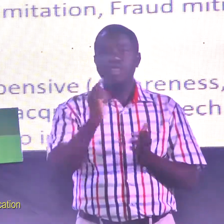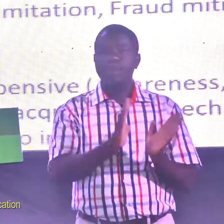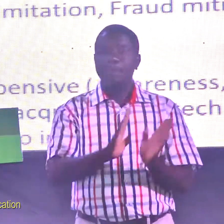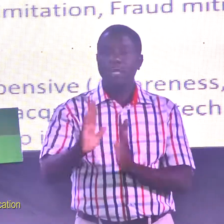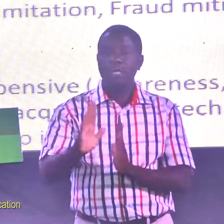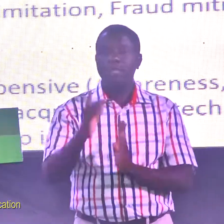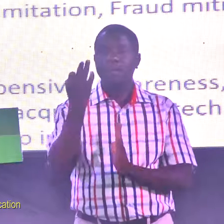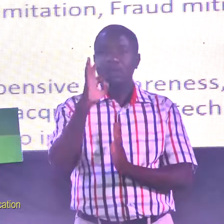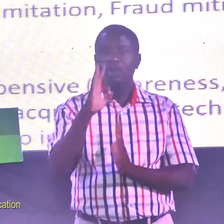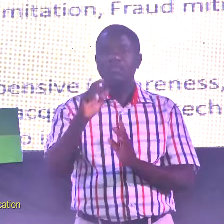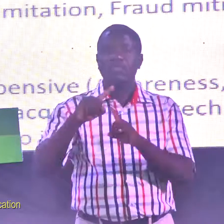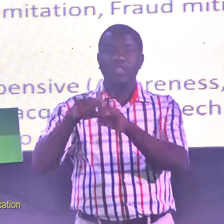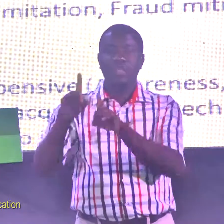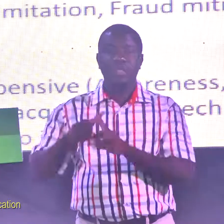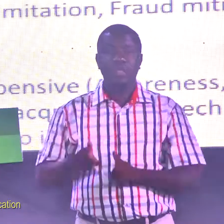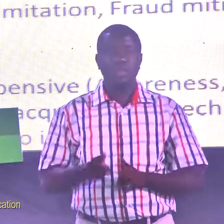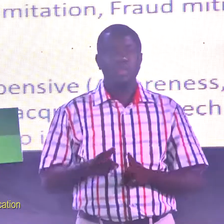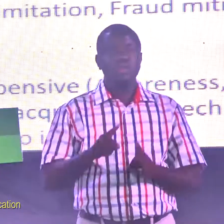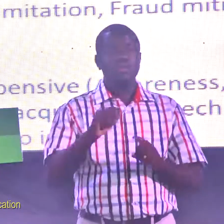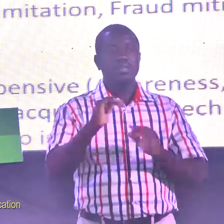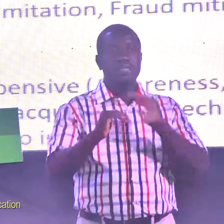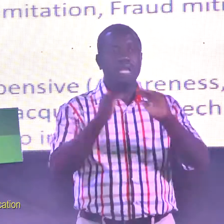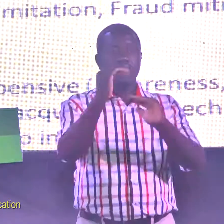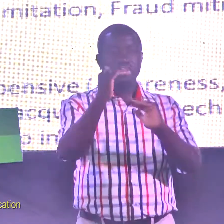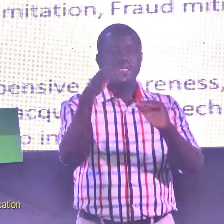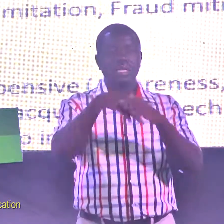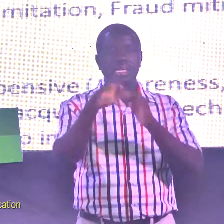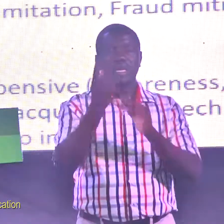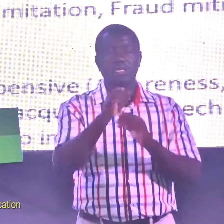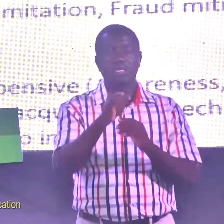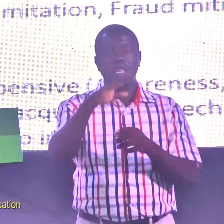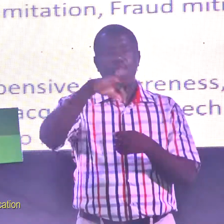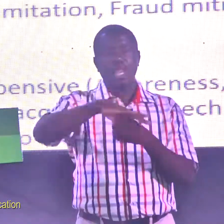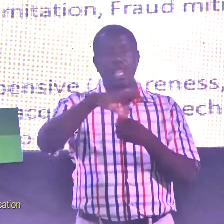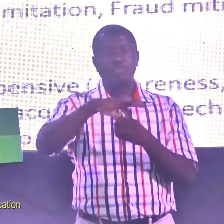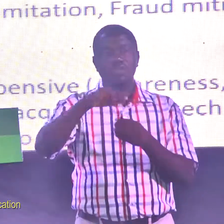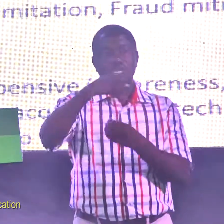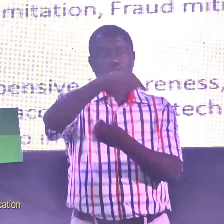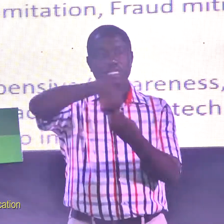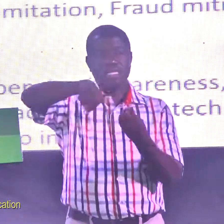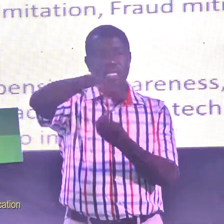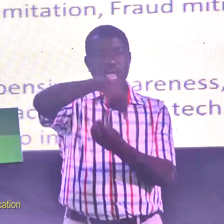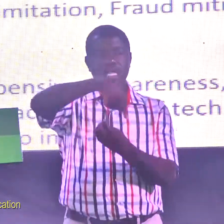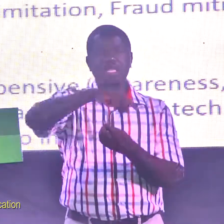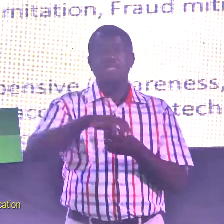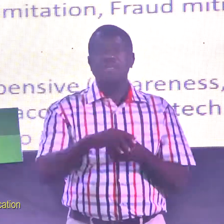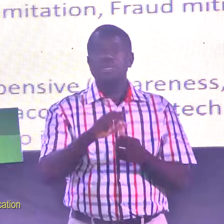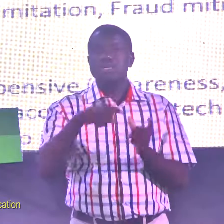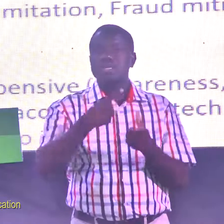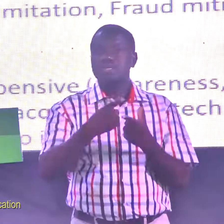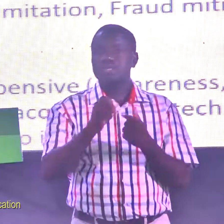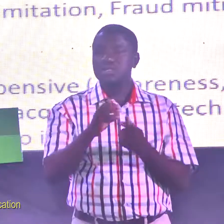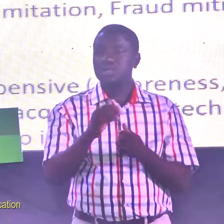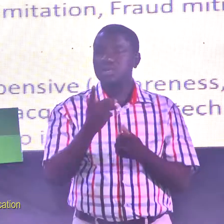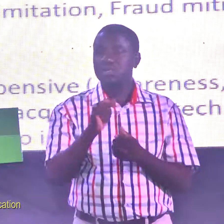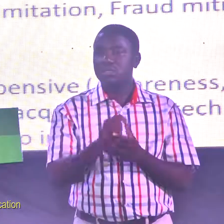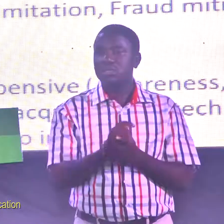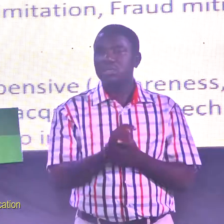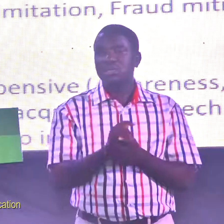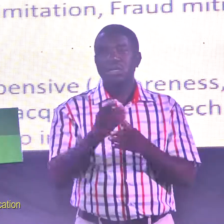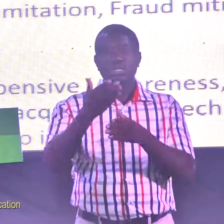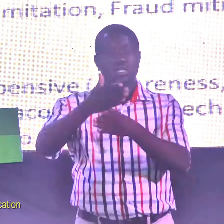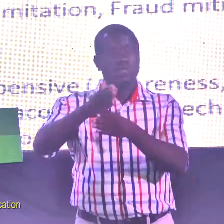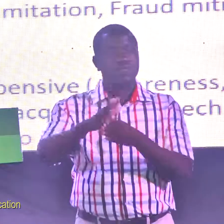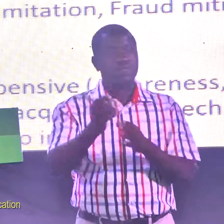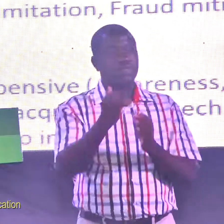planning of various steps in the electoral cycle. So the delimitation, the division